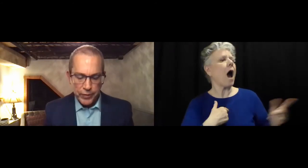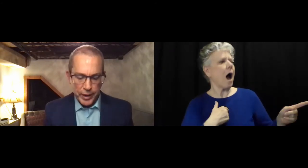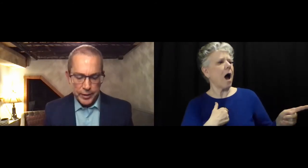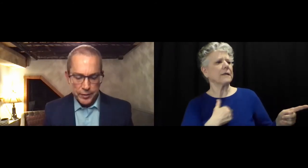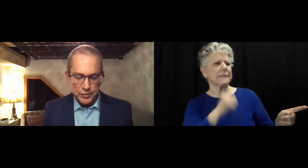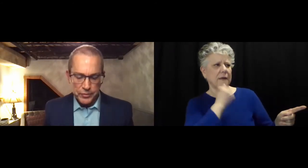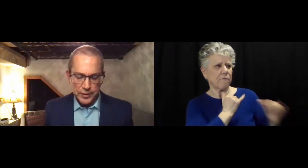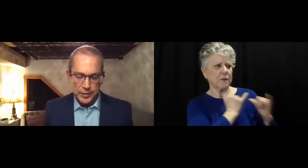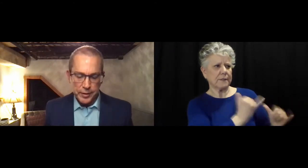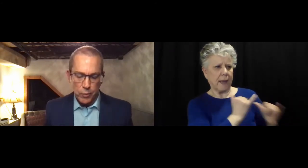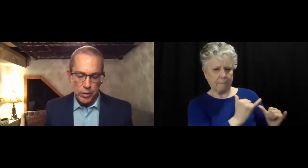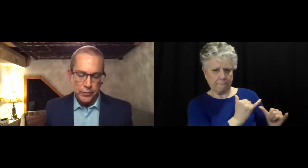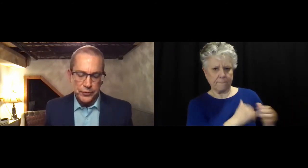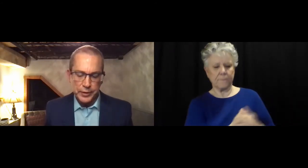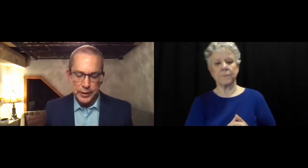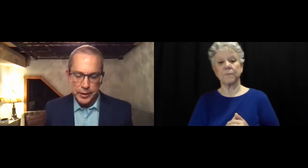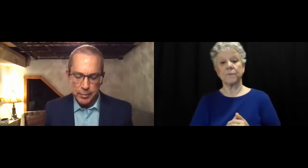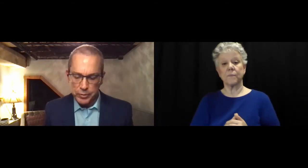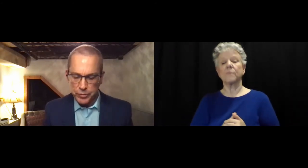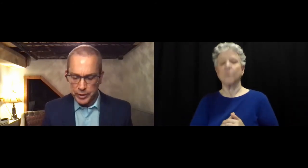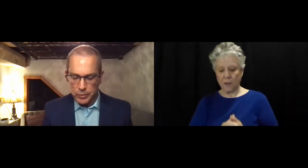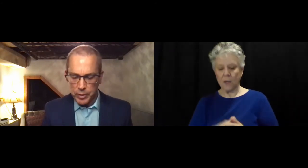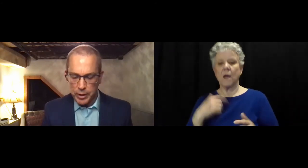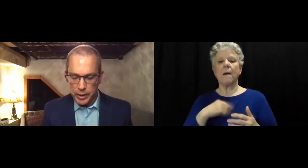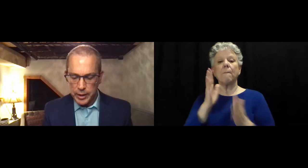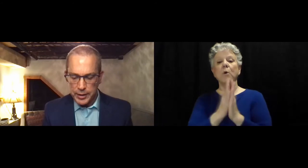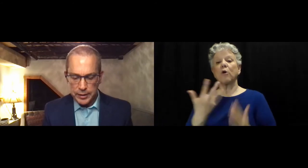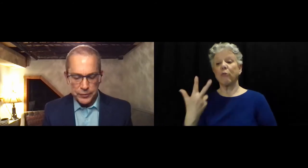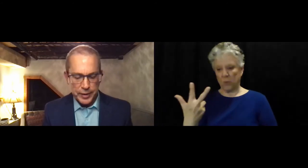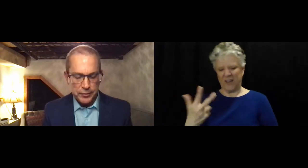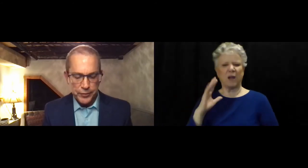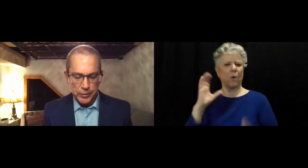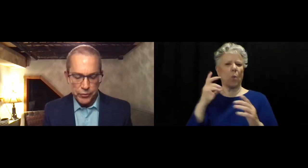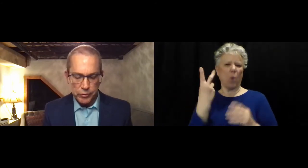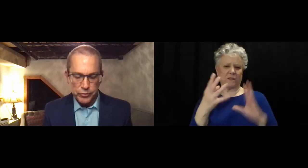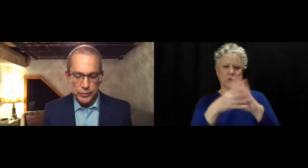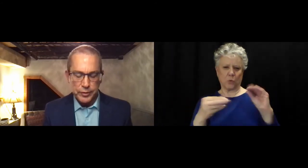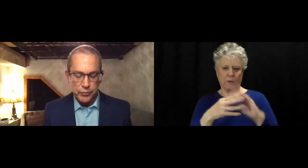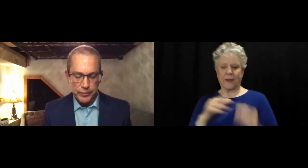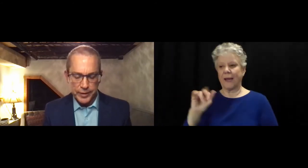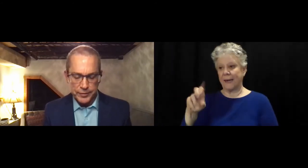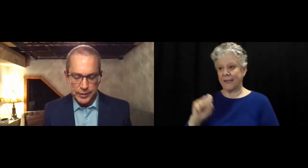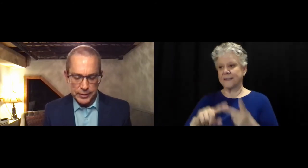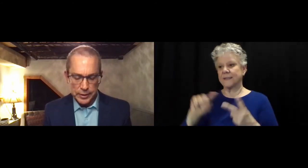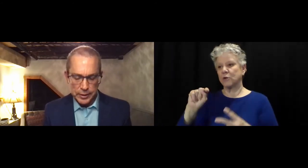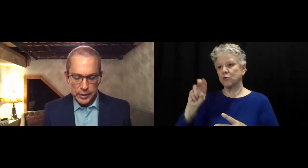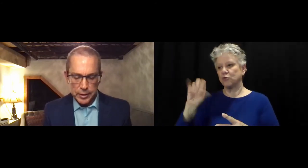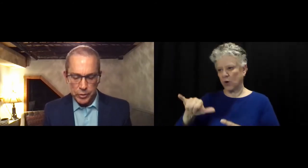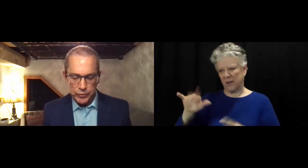We find this presented in a wonderful scene in book three, where Aeneas and his fellow Trojans, adrift at